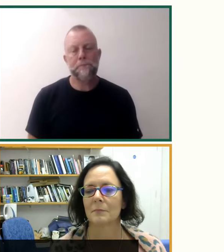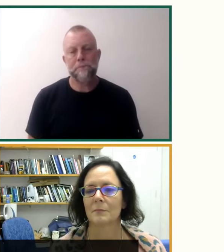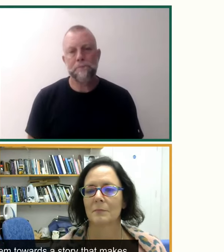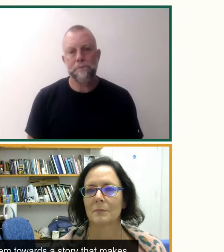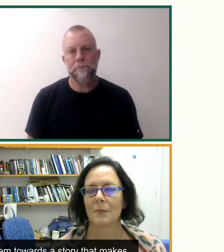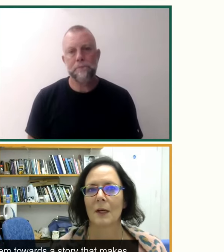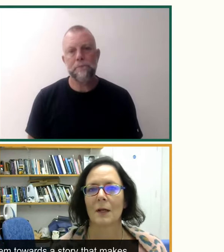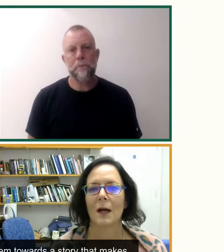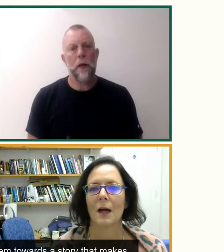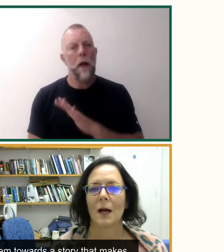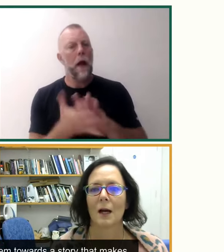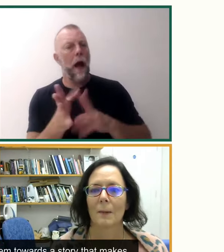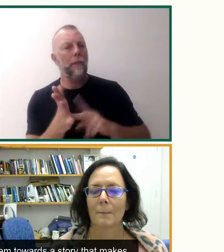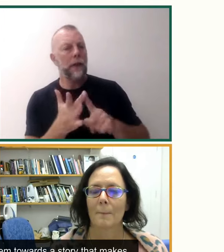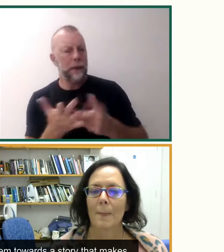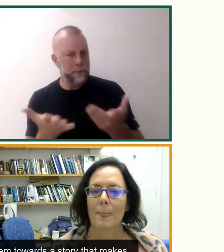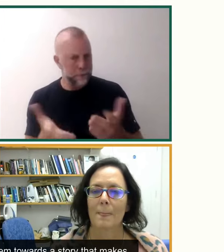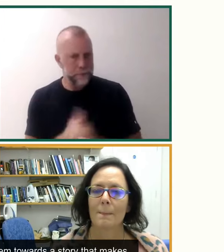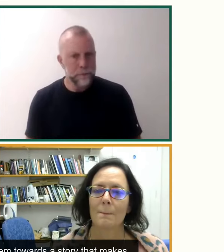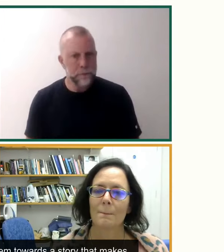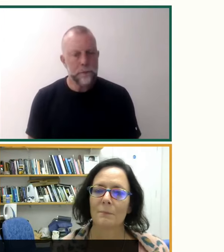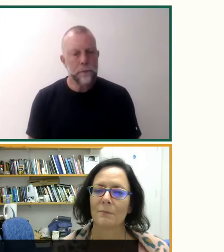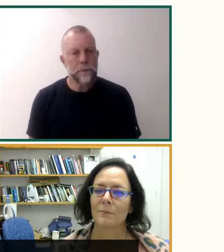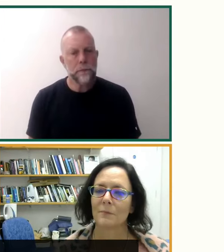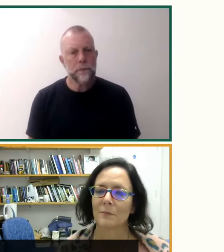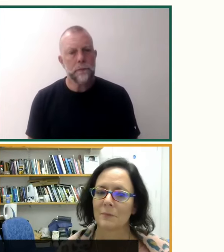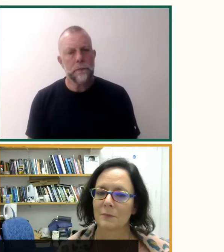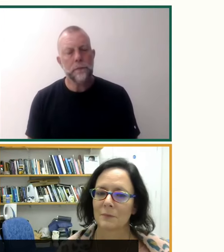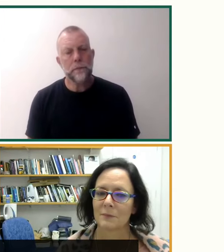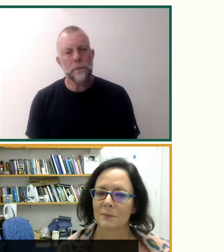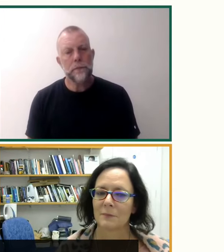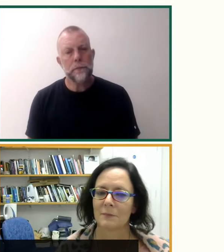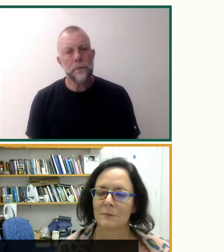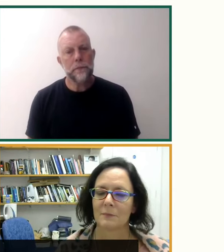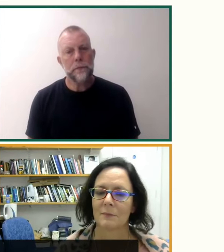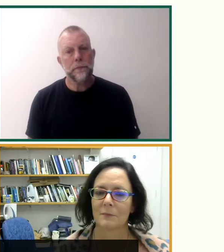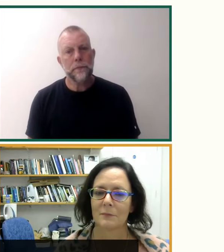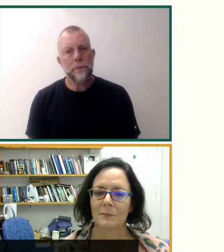Mm-hmm. Harvey? As in the receiving end of